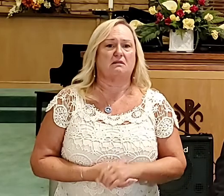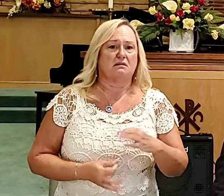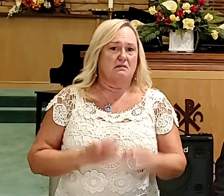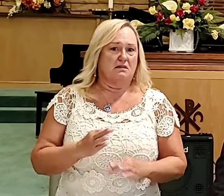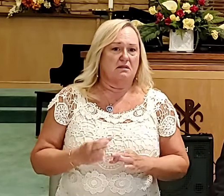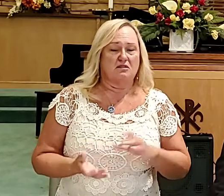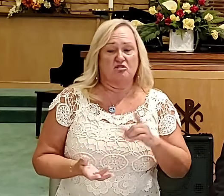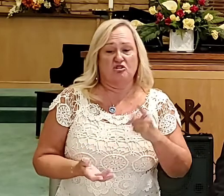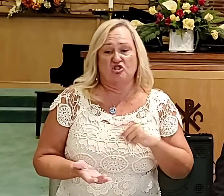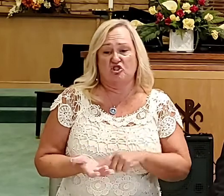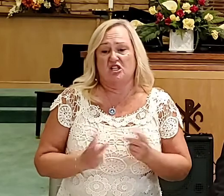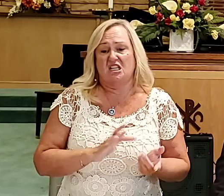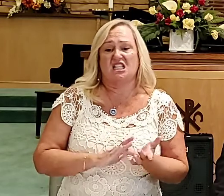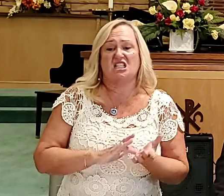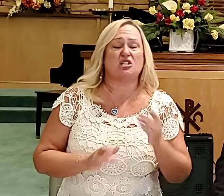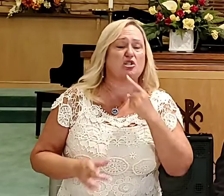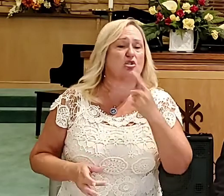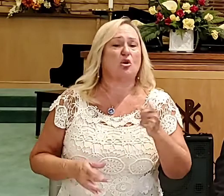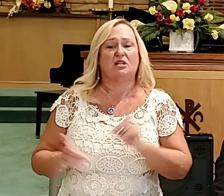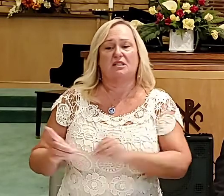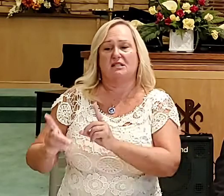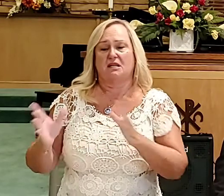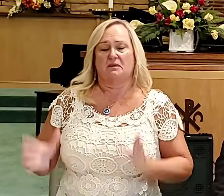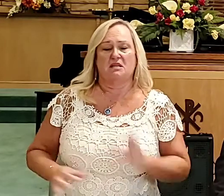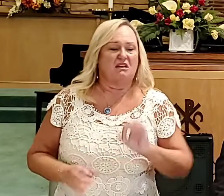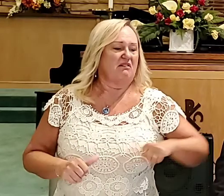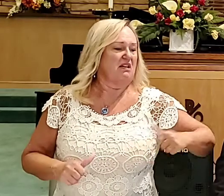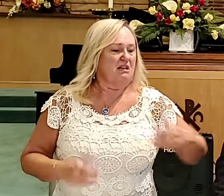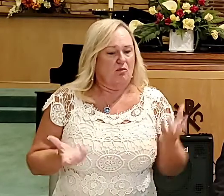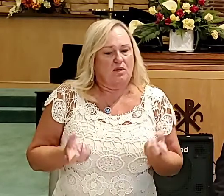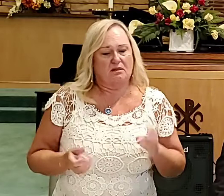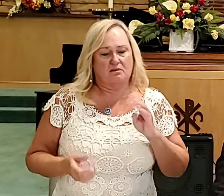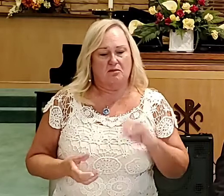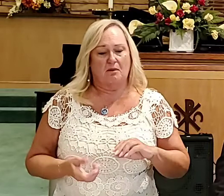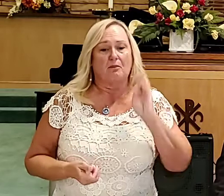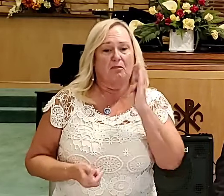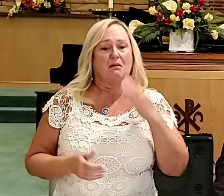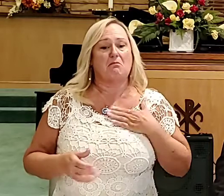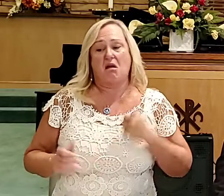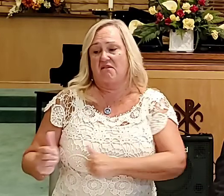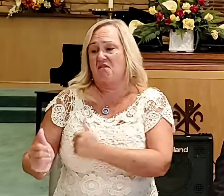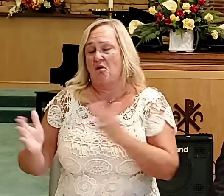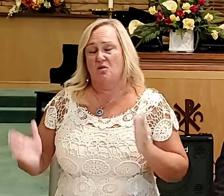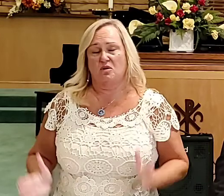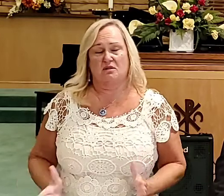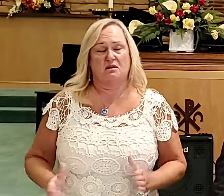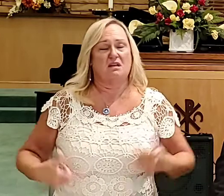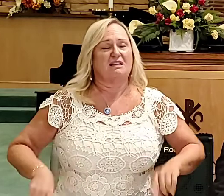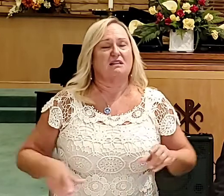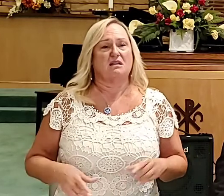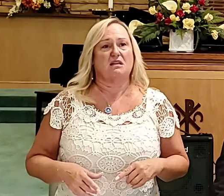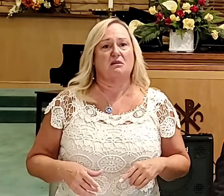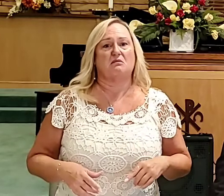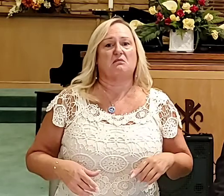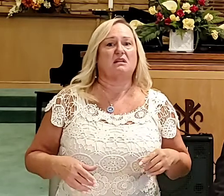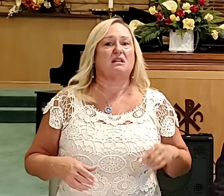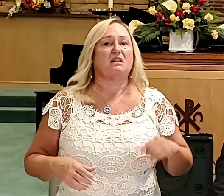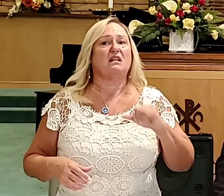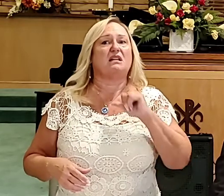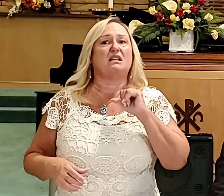Then Jesus told his disciples, "If any want to become my followers, let them deny